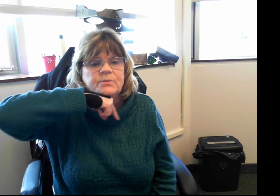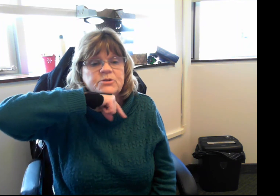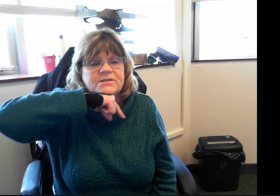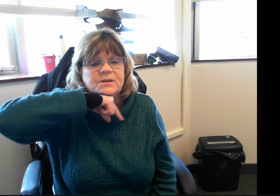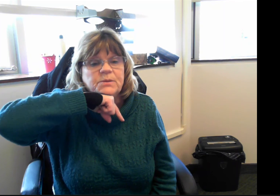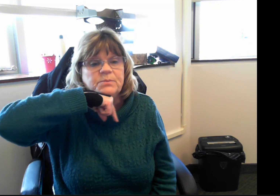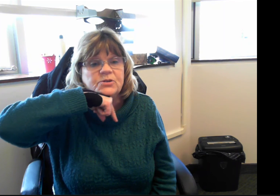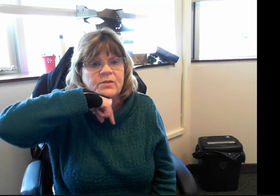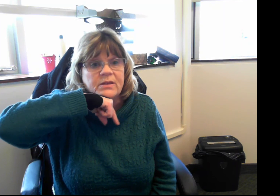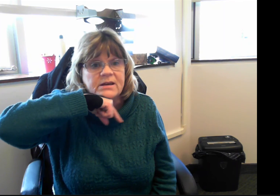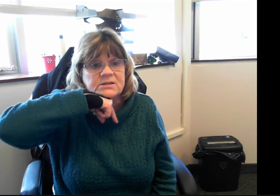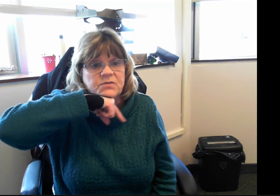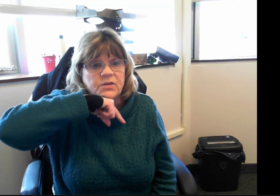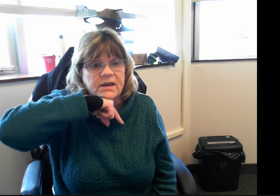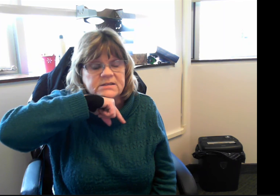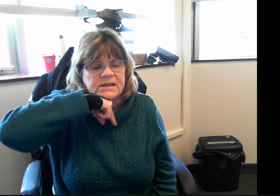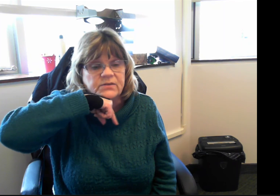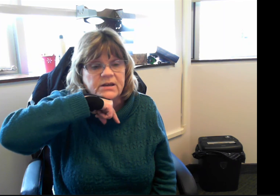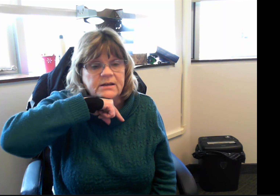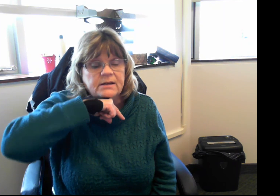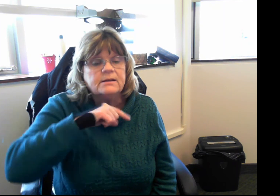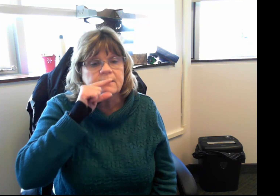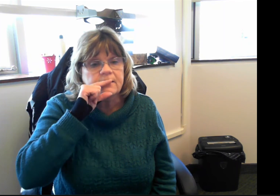Sometimes you'll see people do this for Thanksgiving.